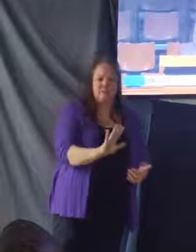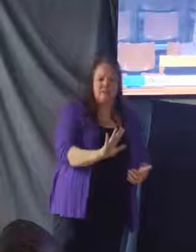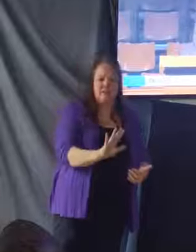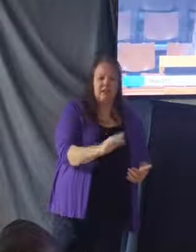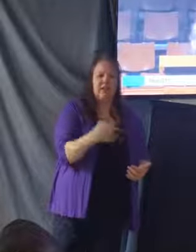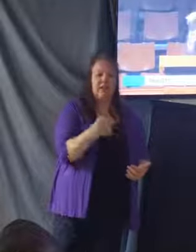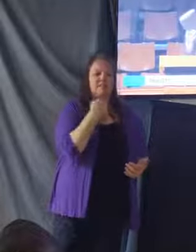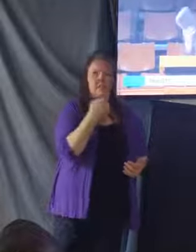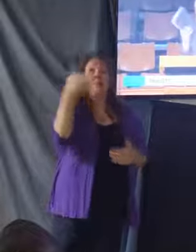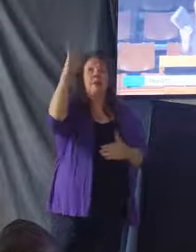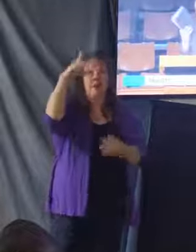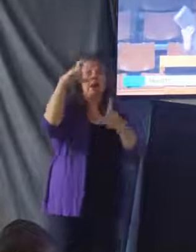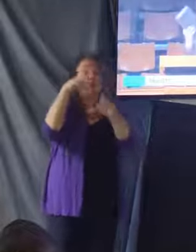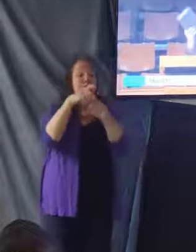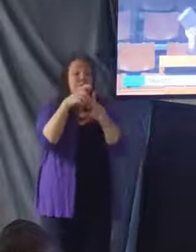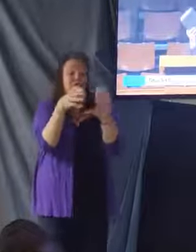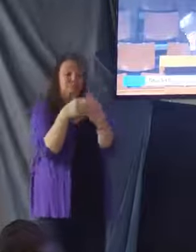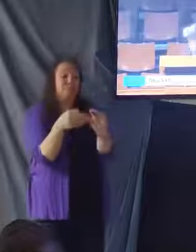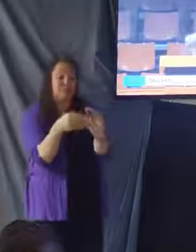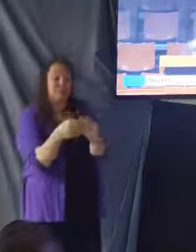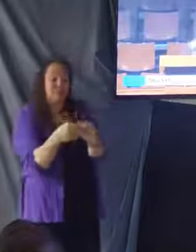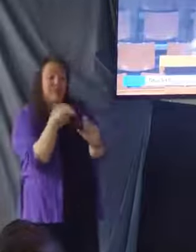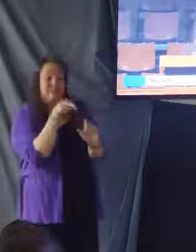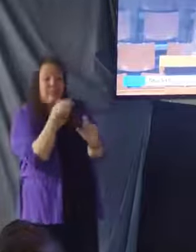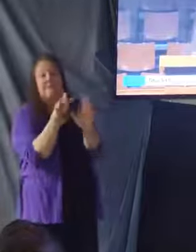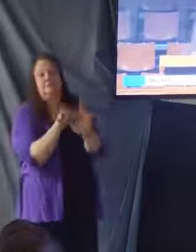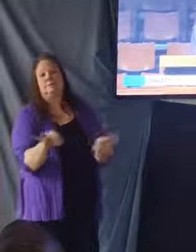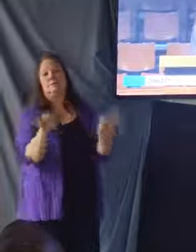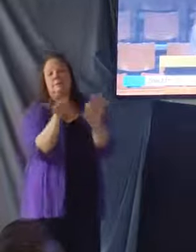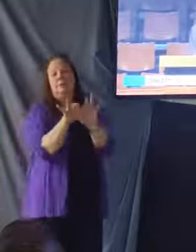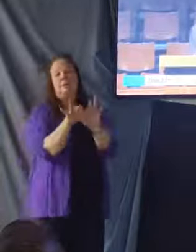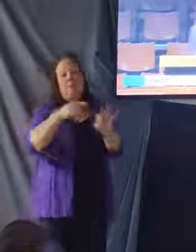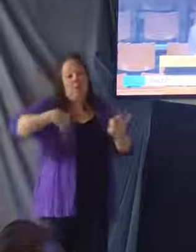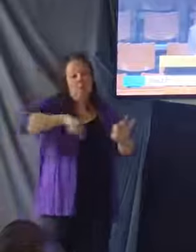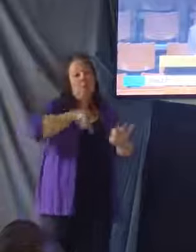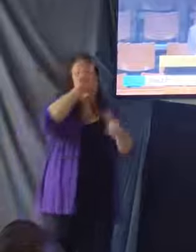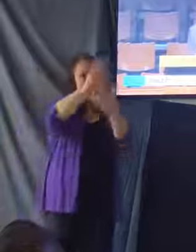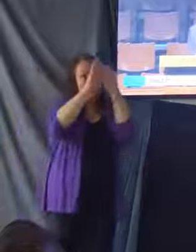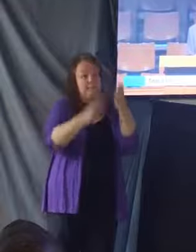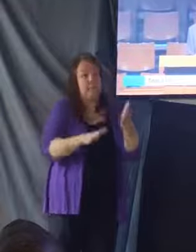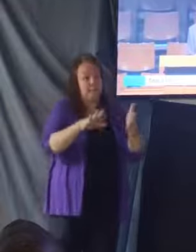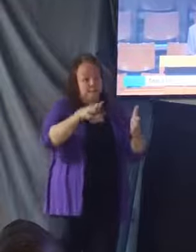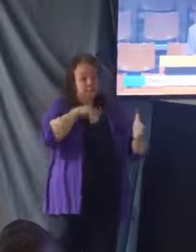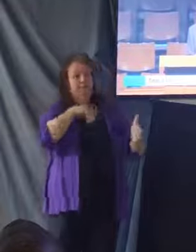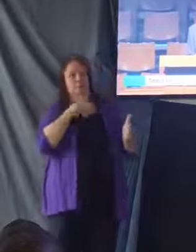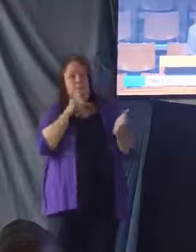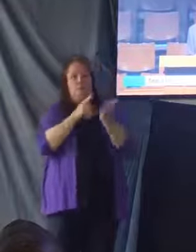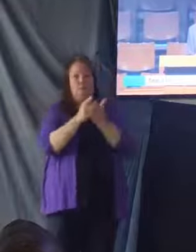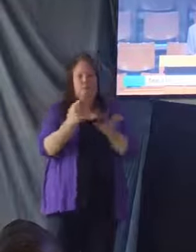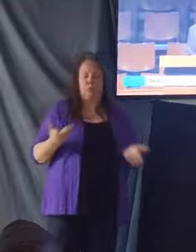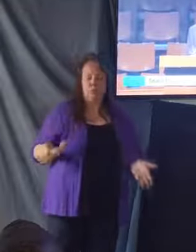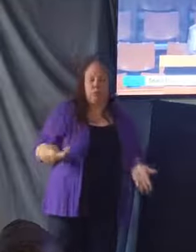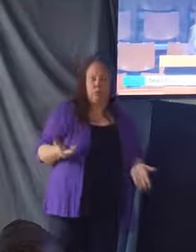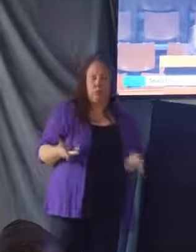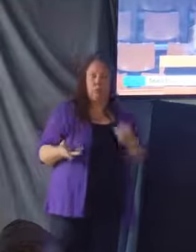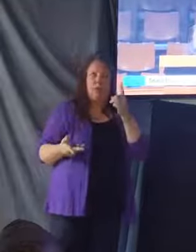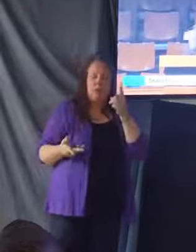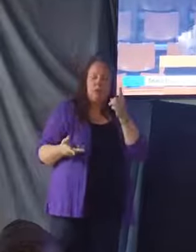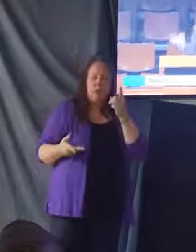telling you what the Word of God says. That's what matters. Now we as believers better take it to heart. He's